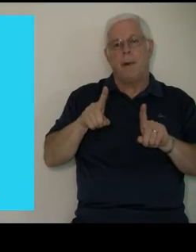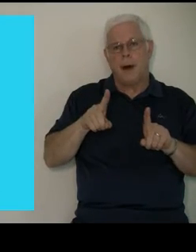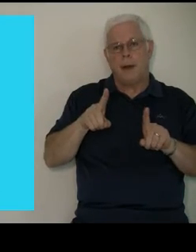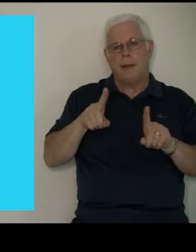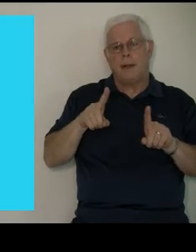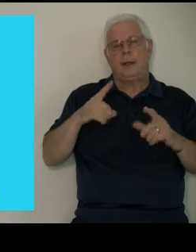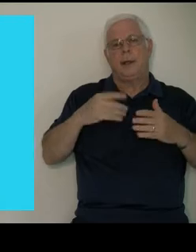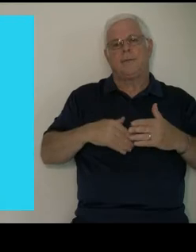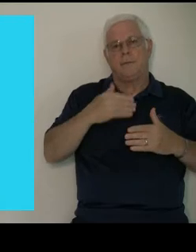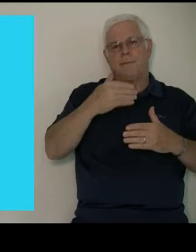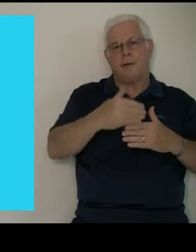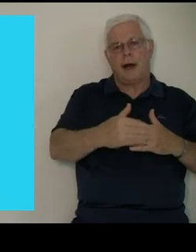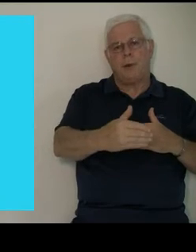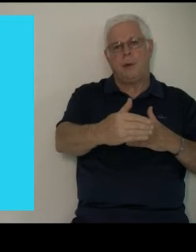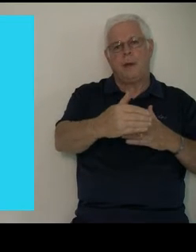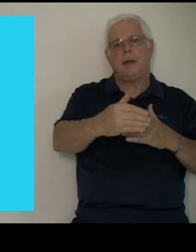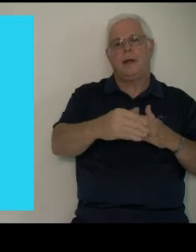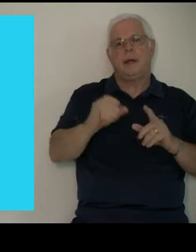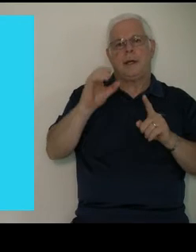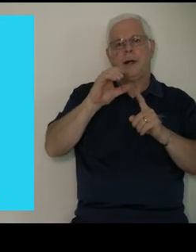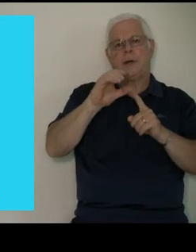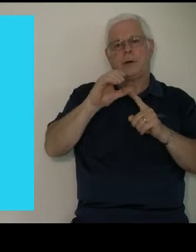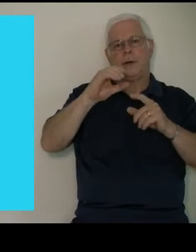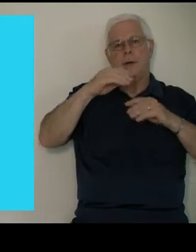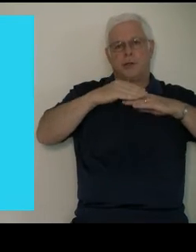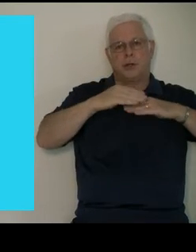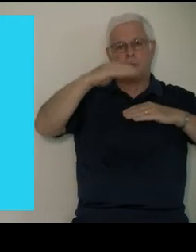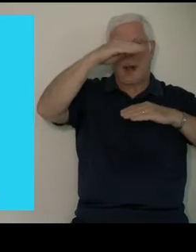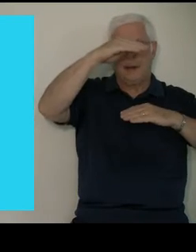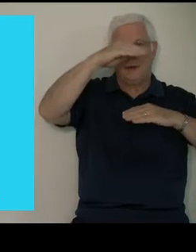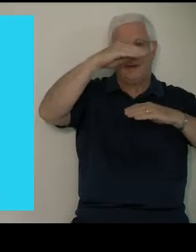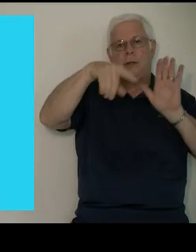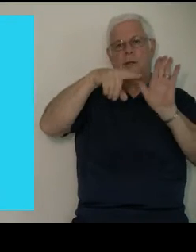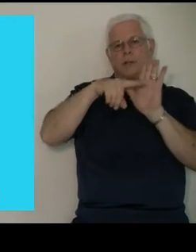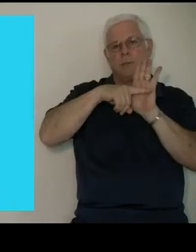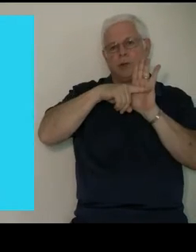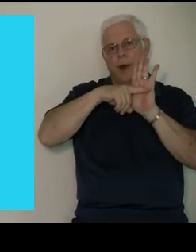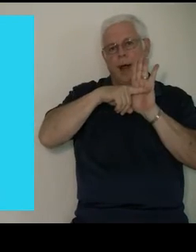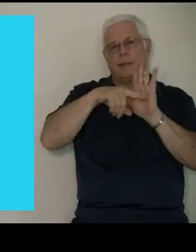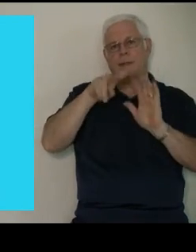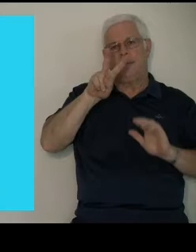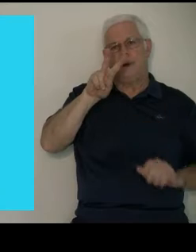But if the following character is greater, you subtract the value.